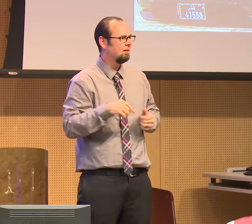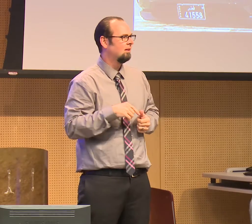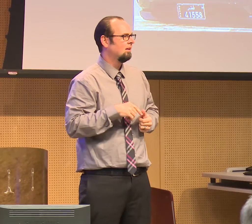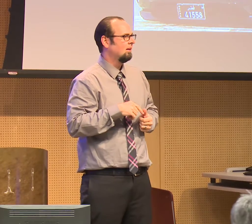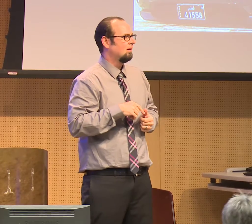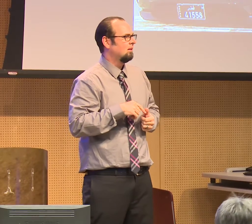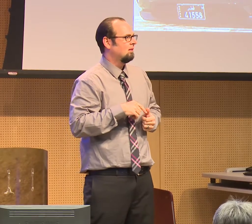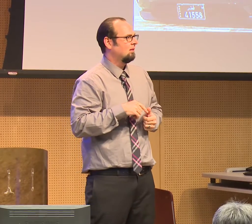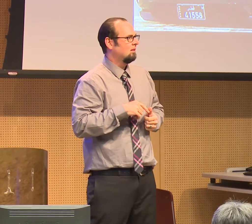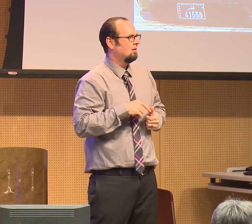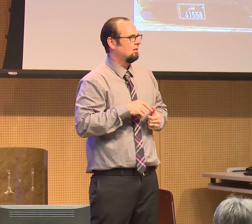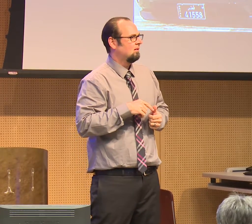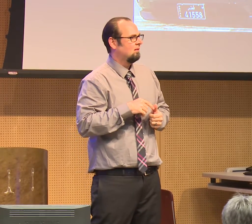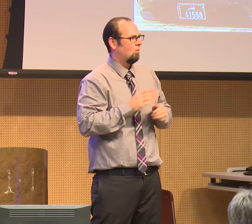life.